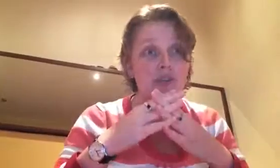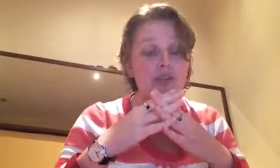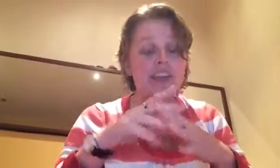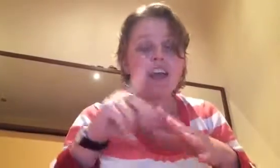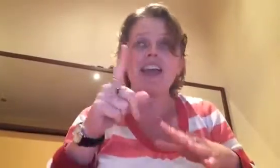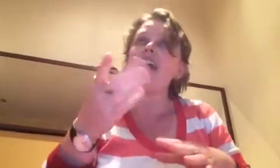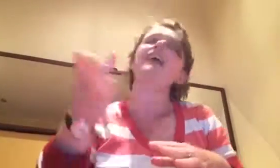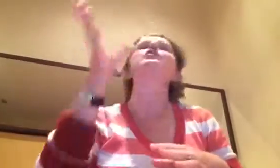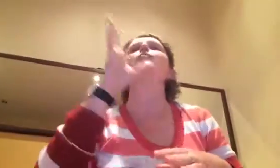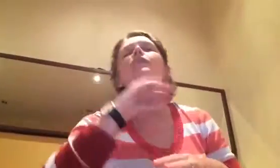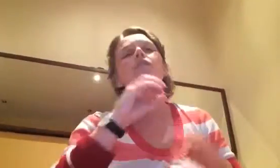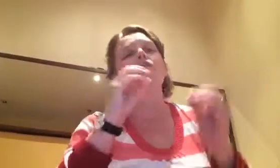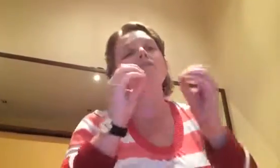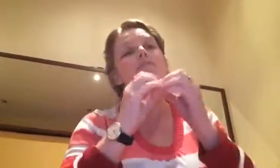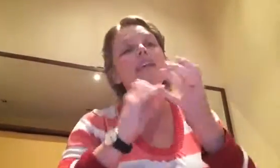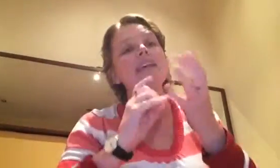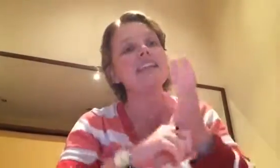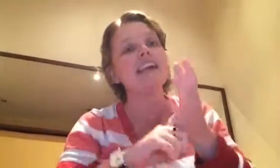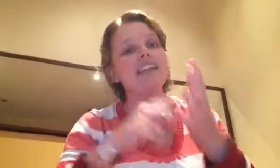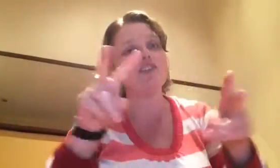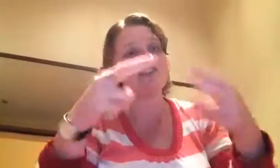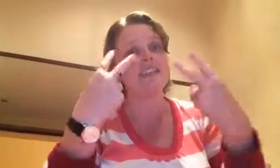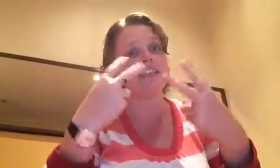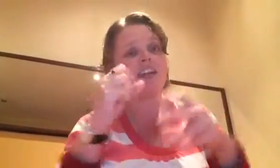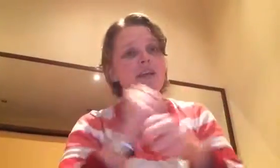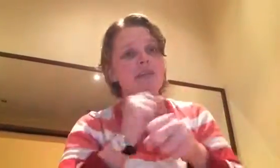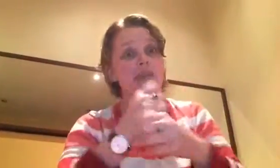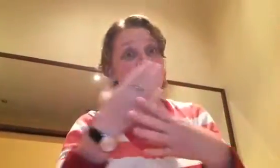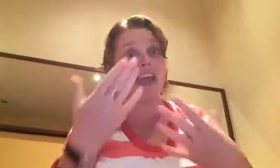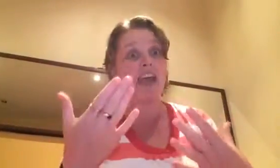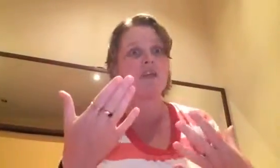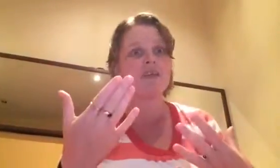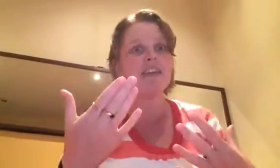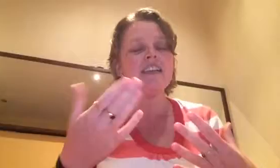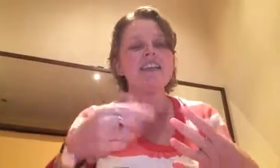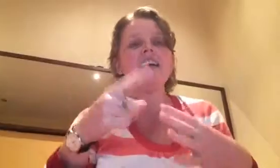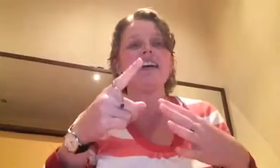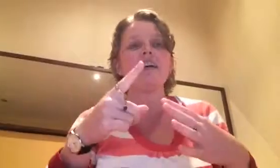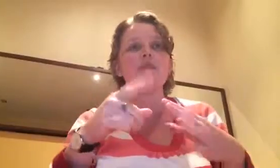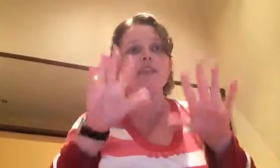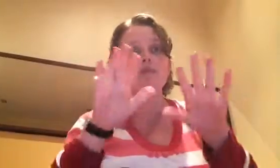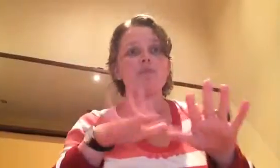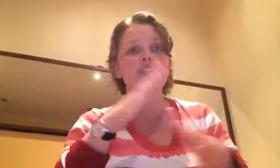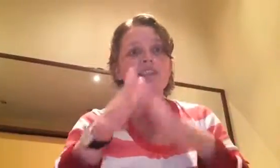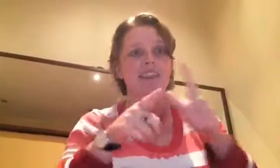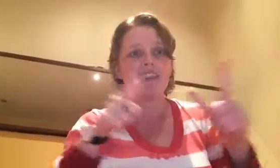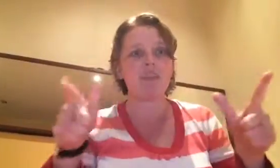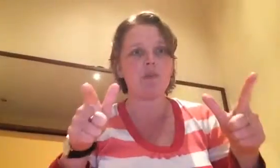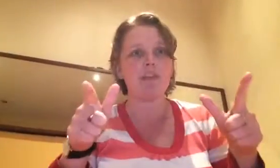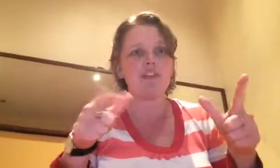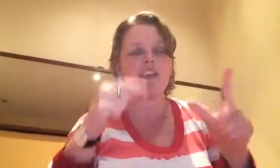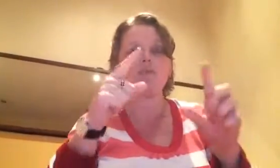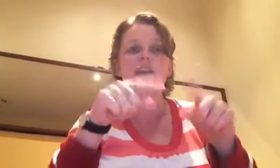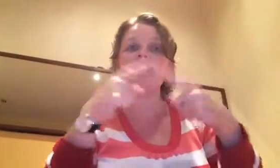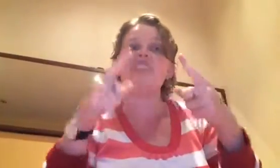ECSW, and we use BSL, as you can see I'm doing now. Is British Sign Language, and we have a